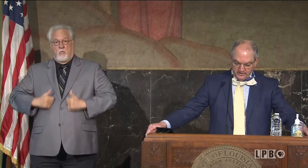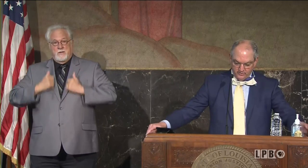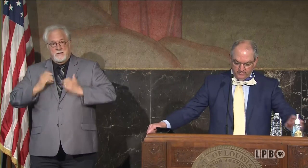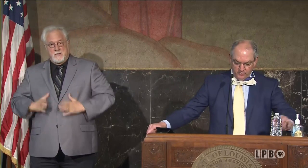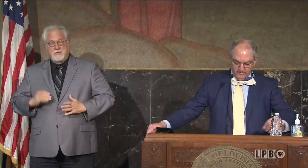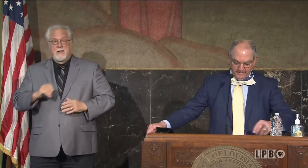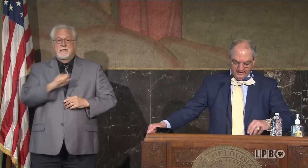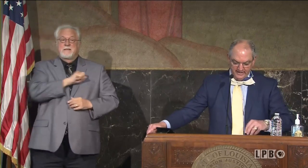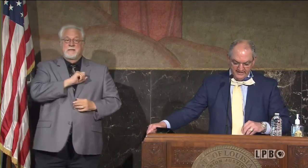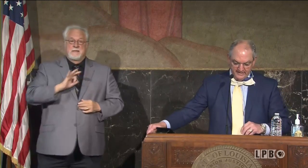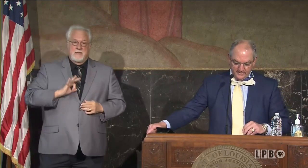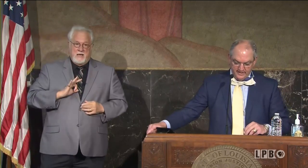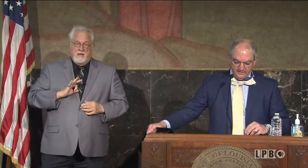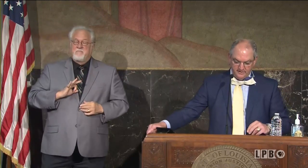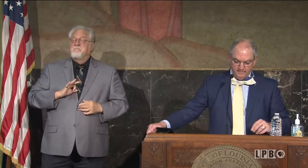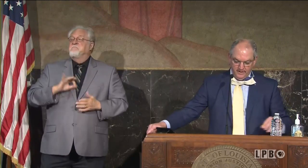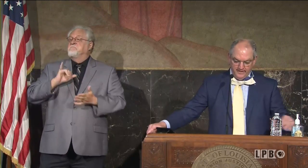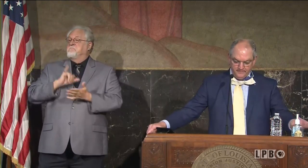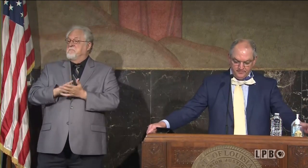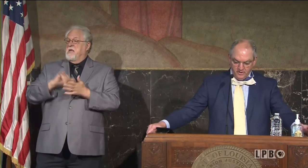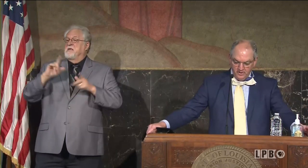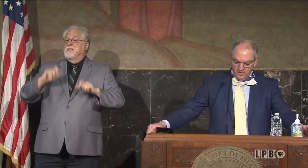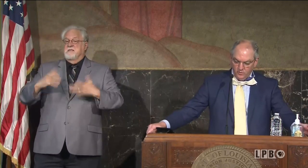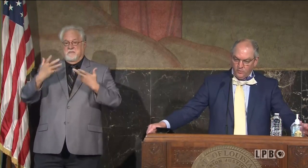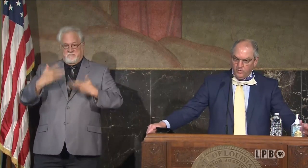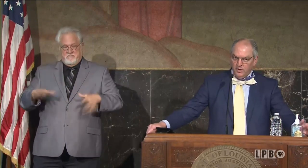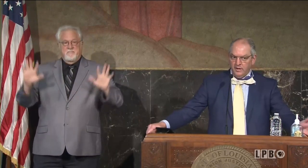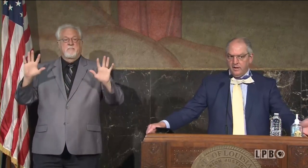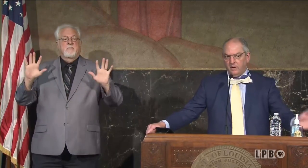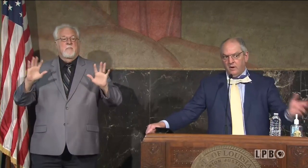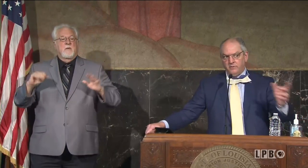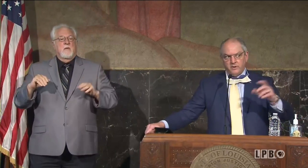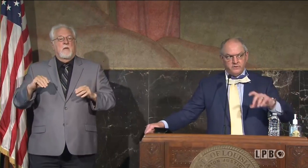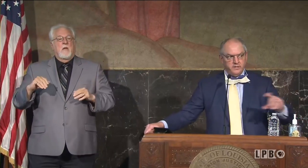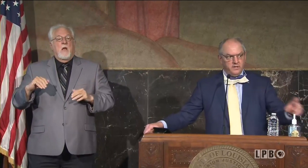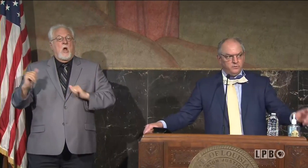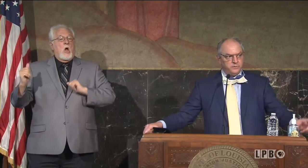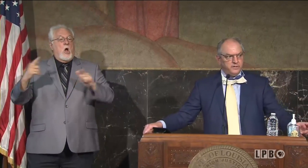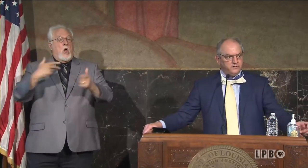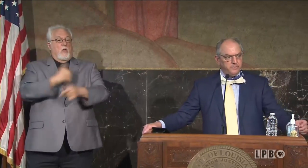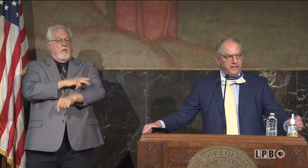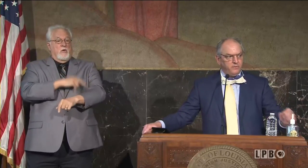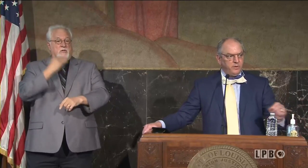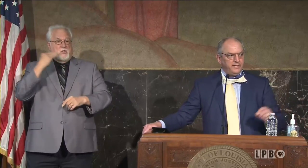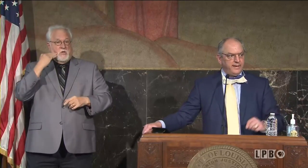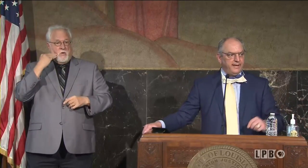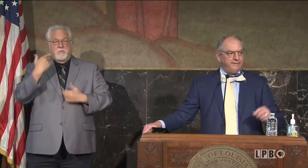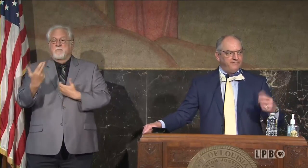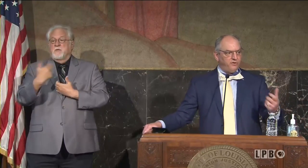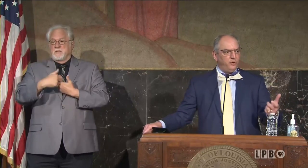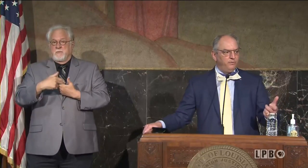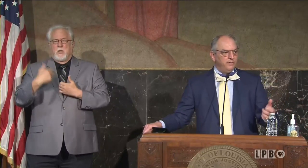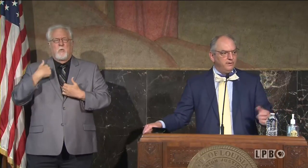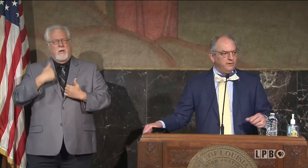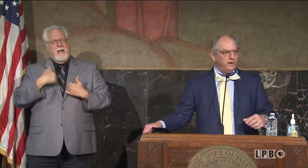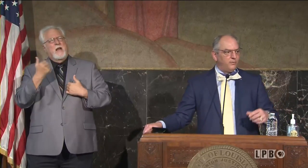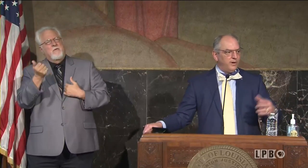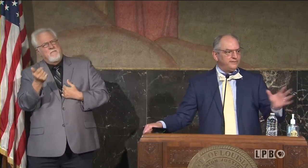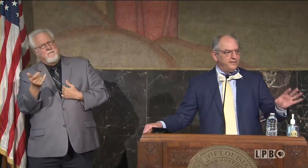I'm pleased to report baseline testing is complete. All the nursing homes participated. We did have a